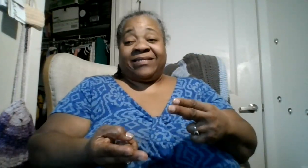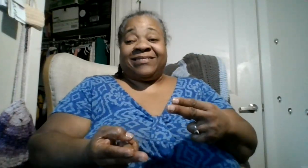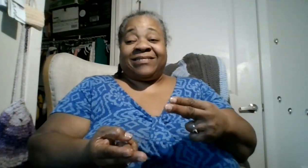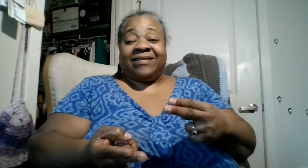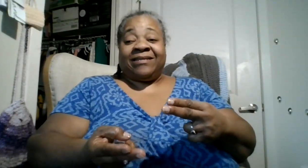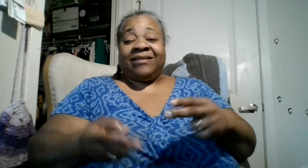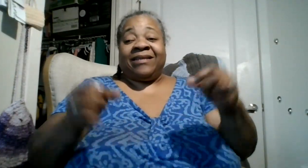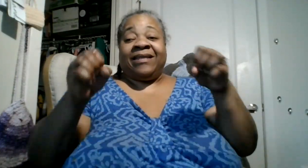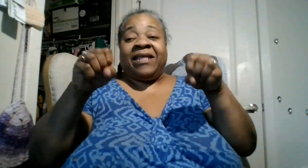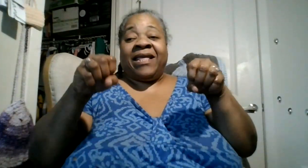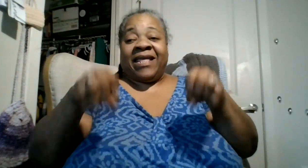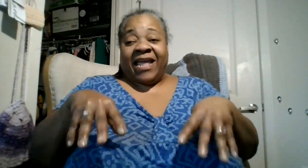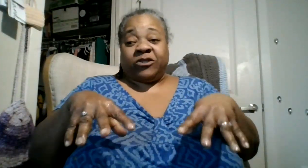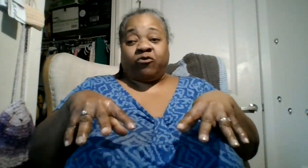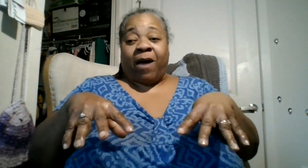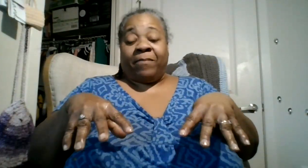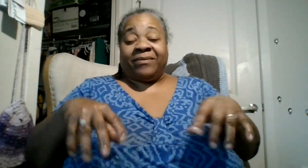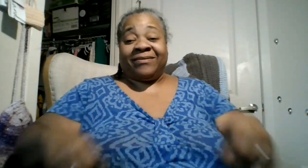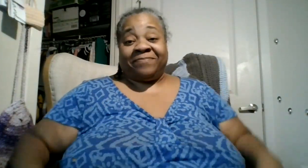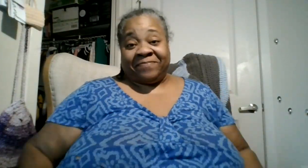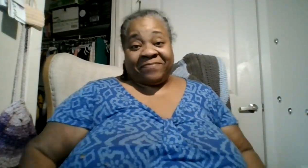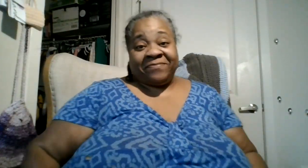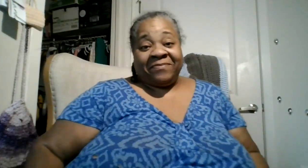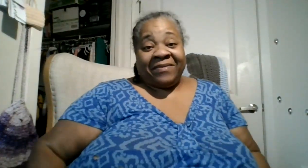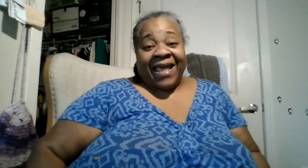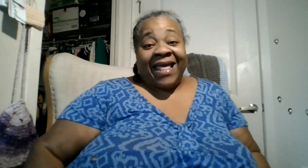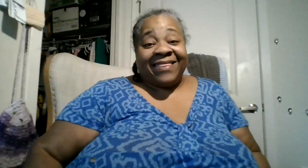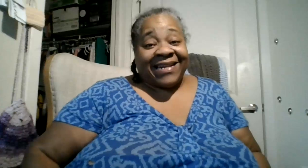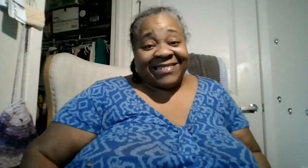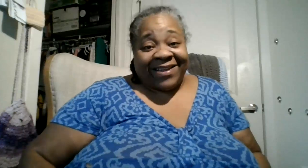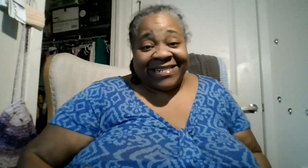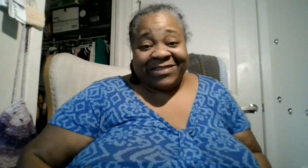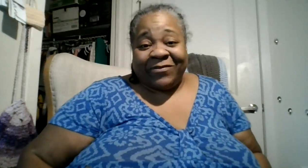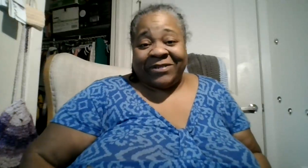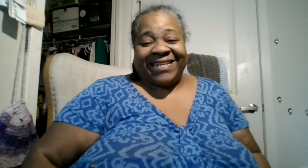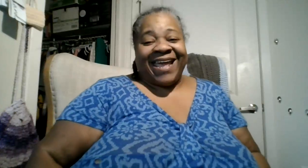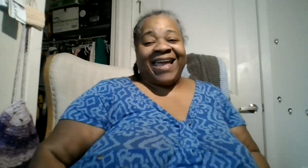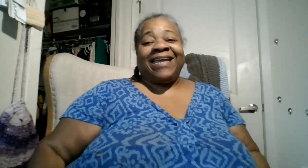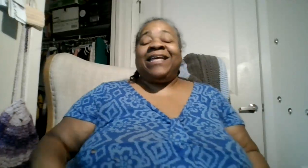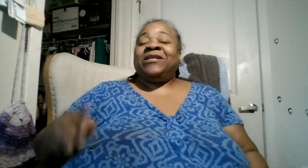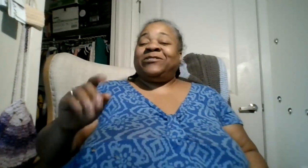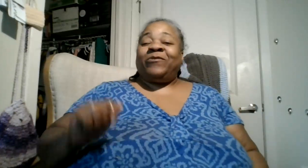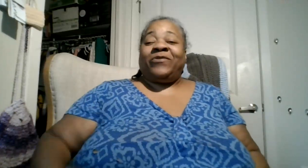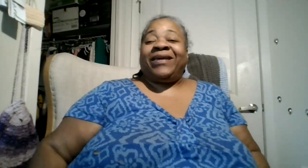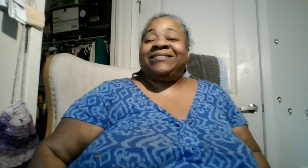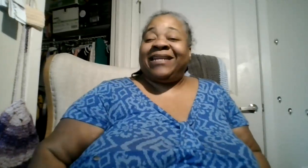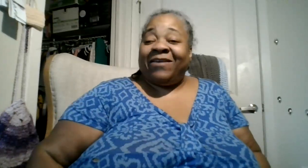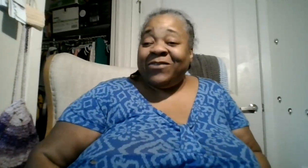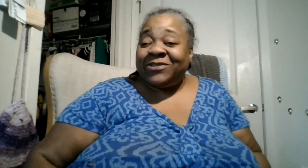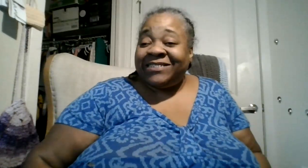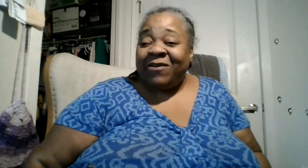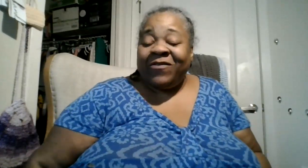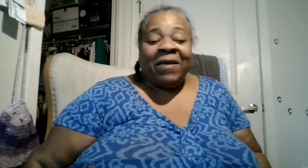Decrease. And drop. That is our lesson for today. Don't forget to love yourself,